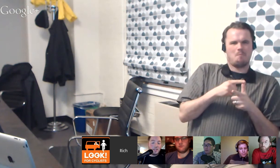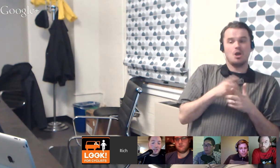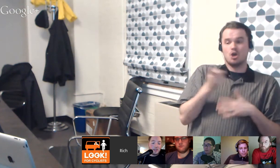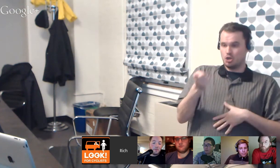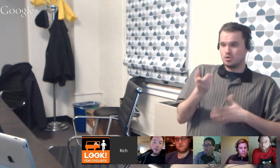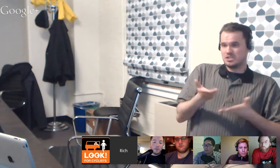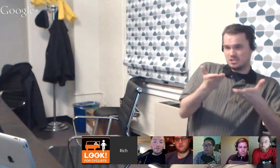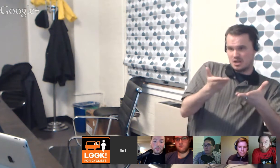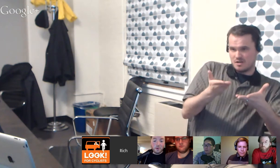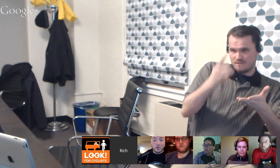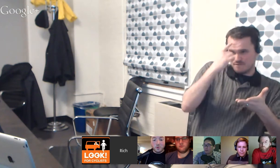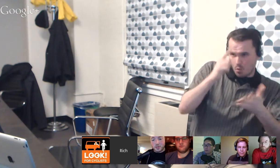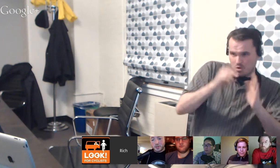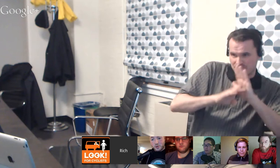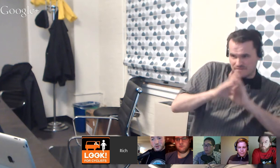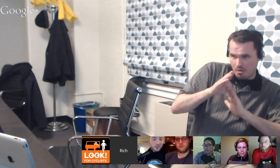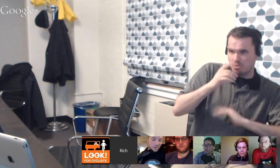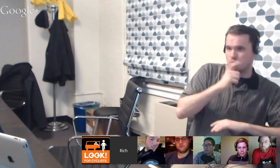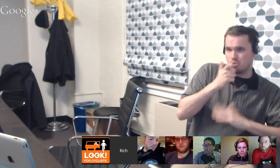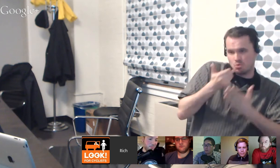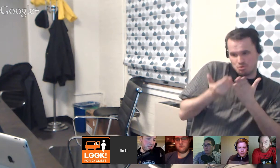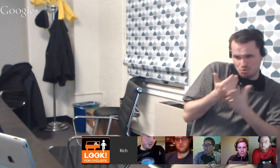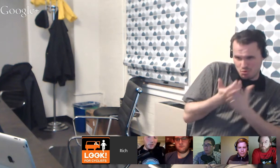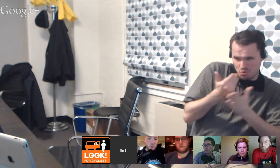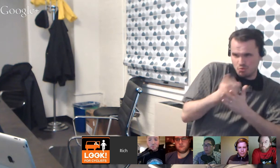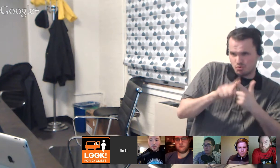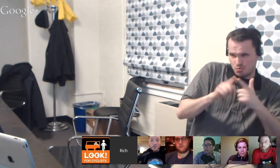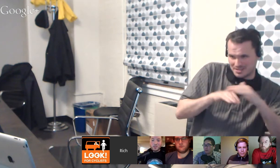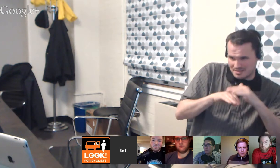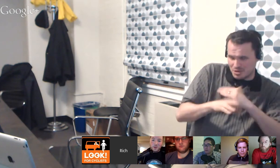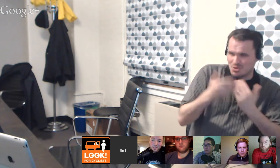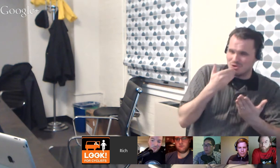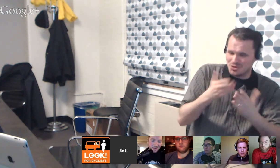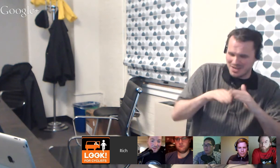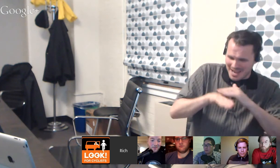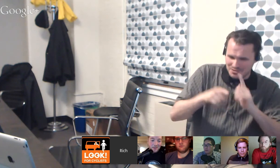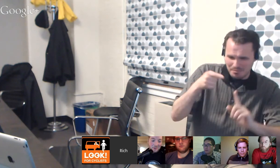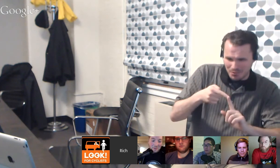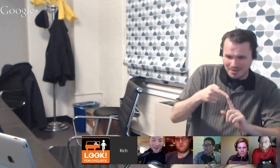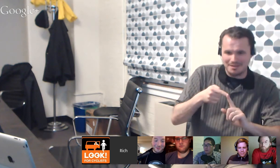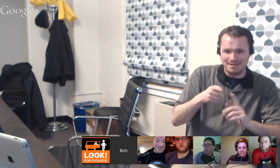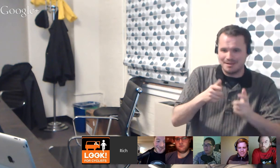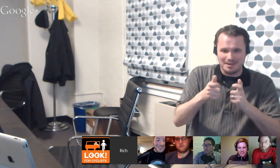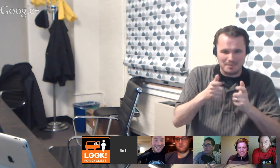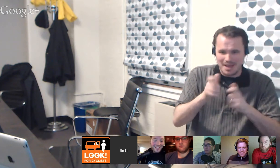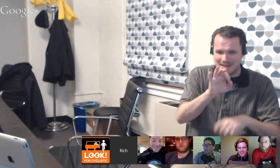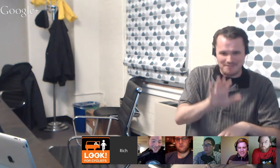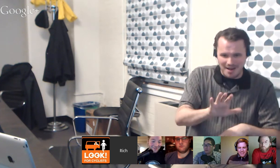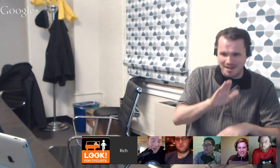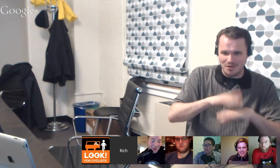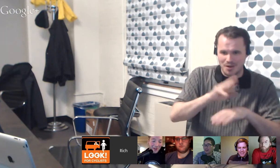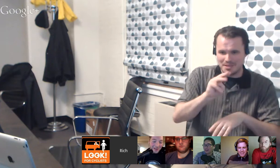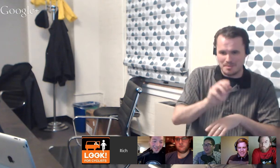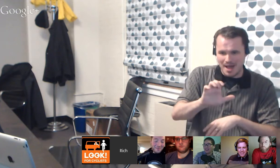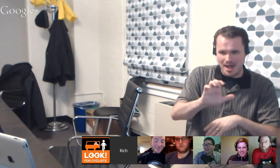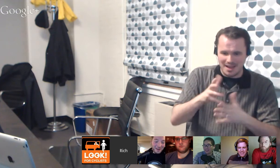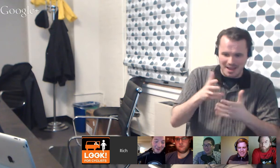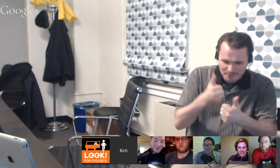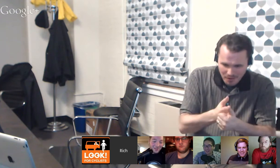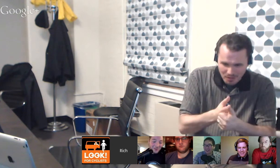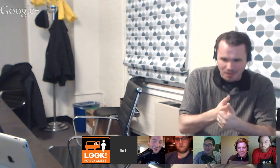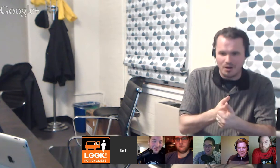is basically for the developer who is new to accessibility, a good entry point is just to press Command F5 on their MacBook and just start following along and see